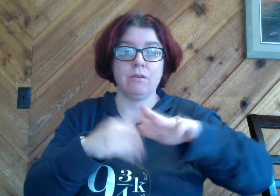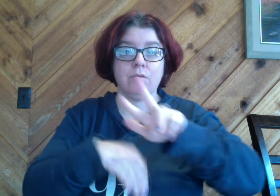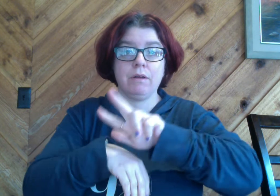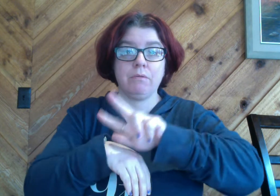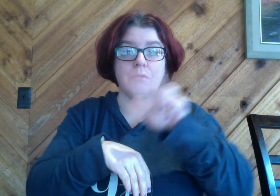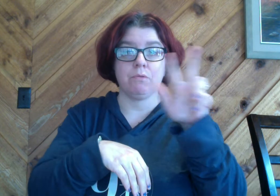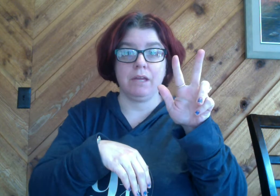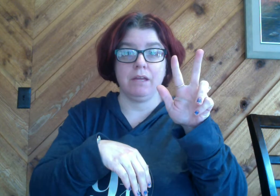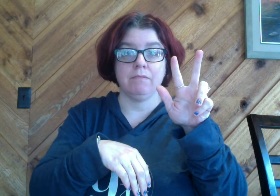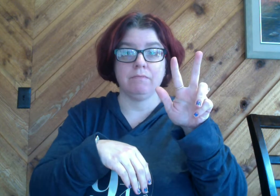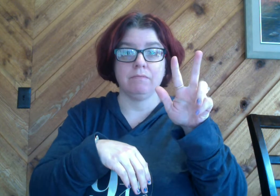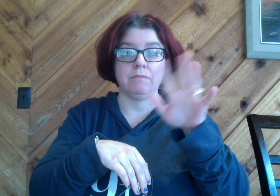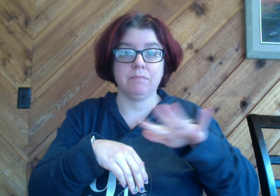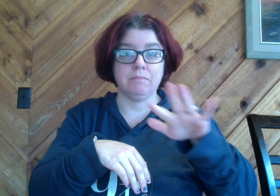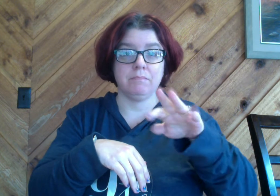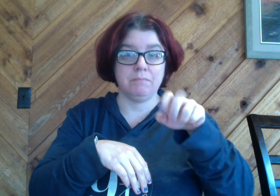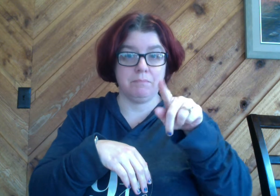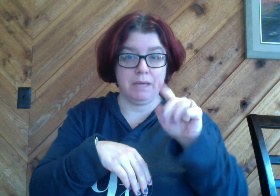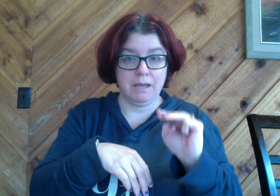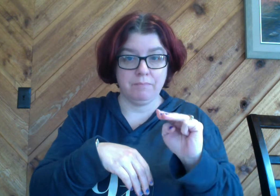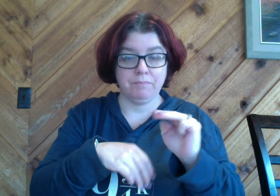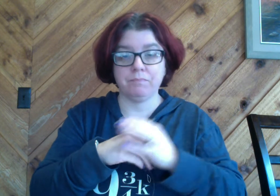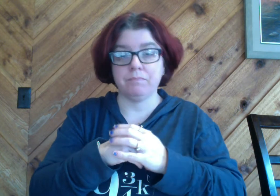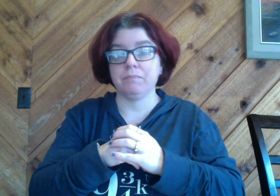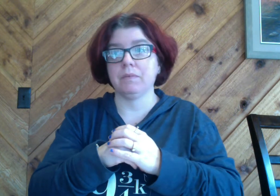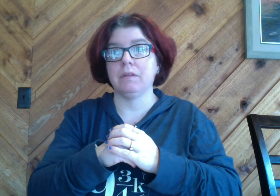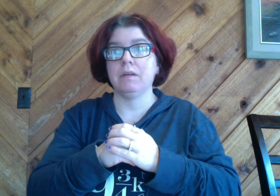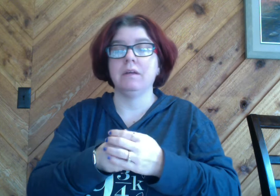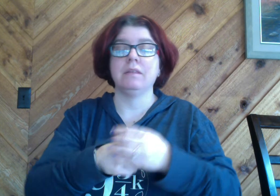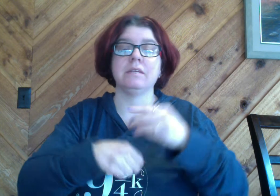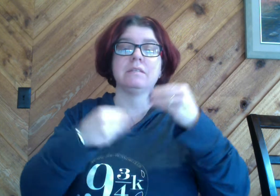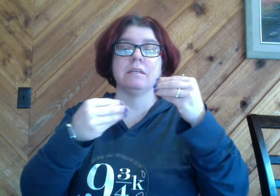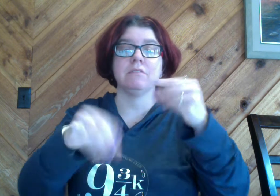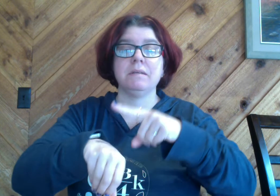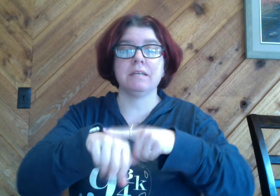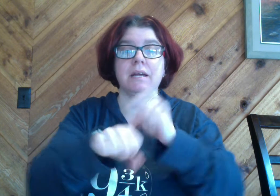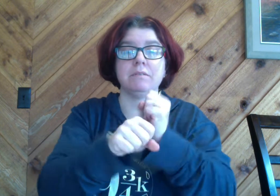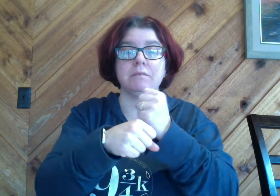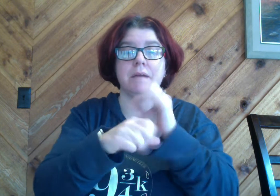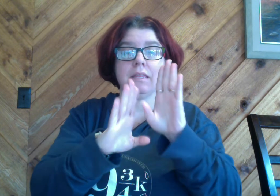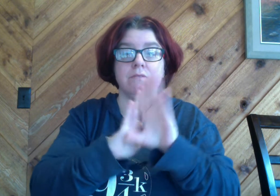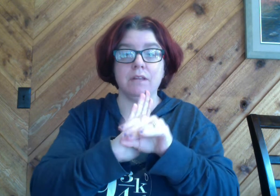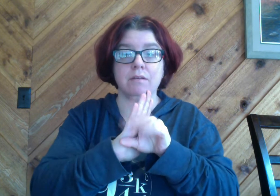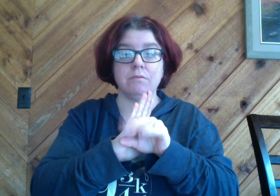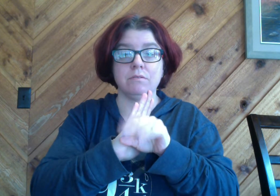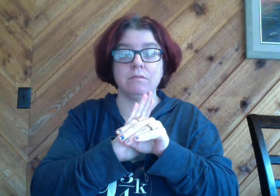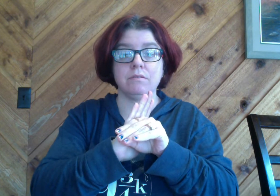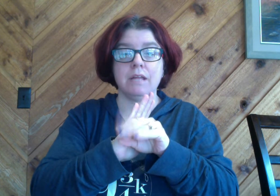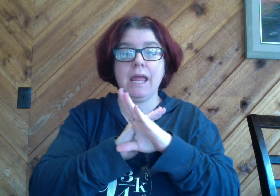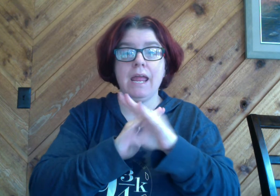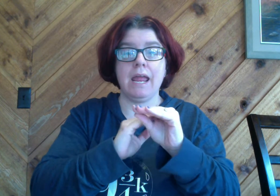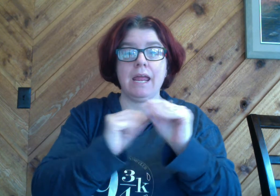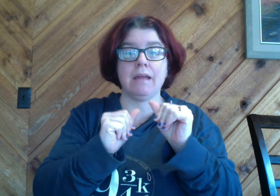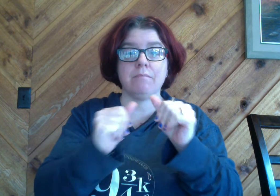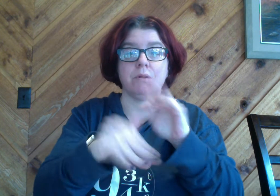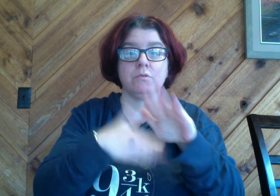around 3 p.m. This gives me time to make the videos and post